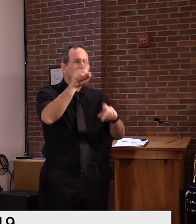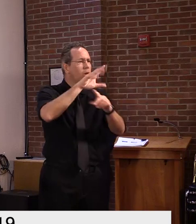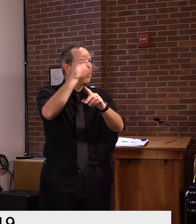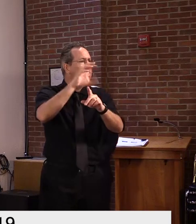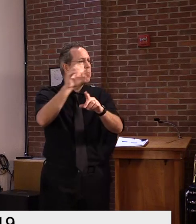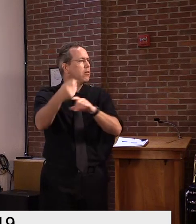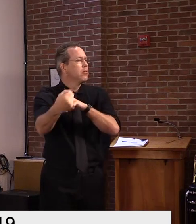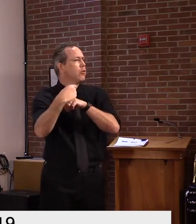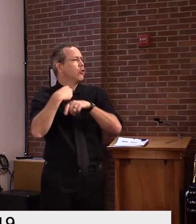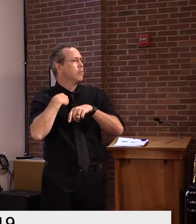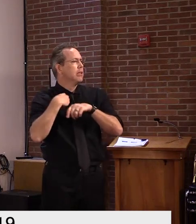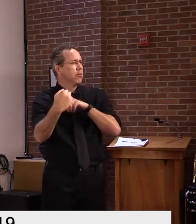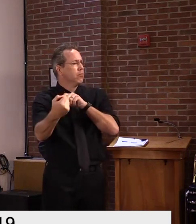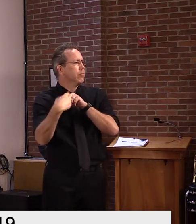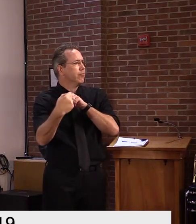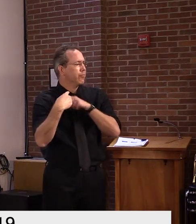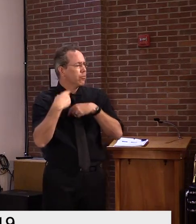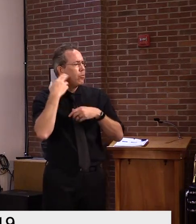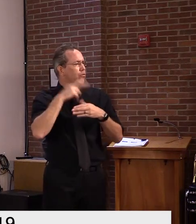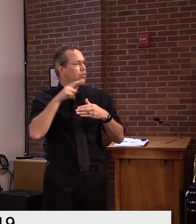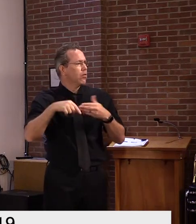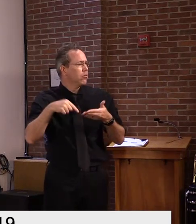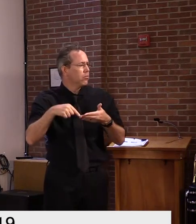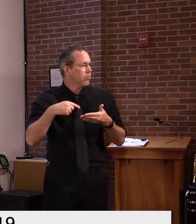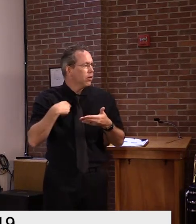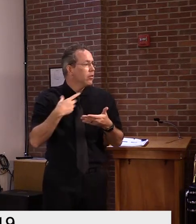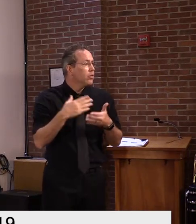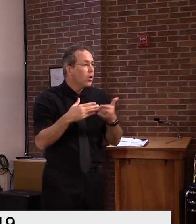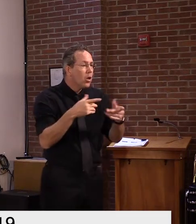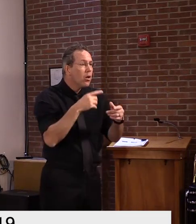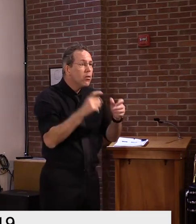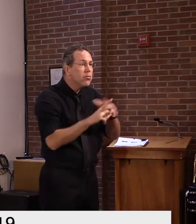the positives, but the total number tested as well.